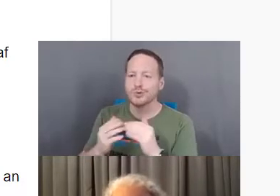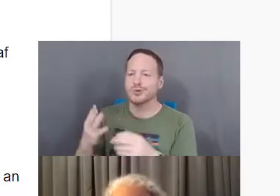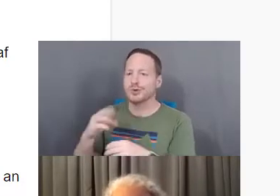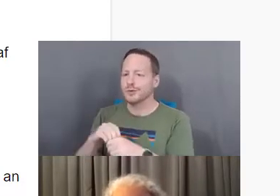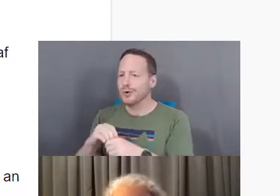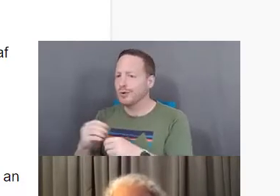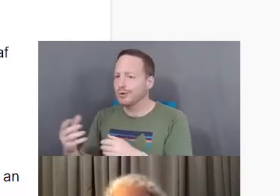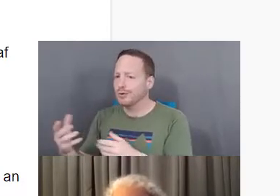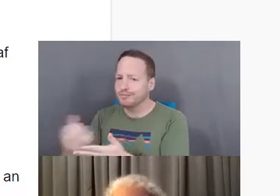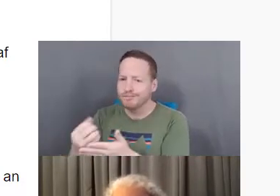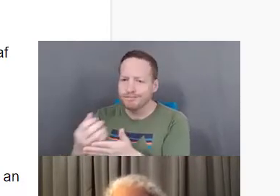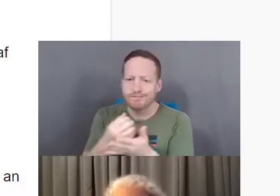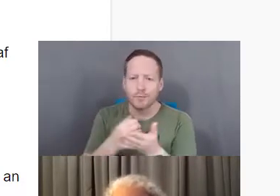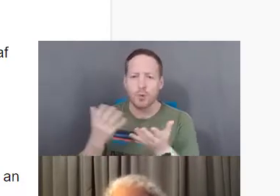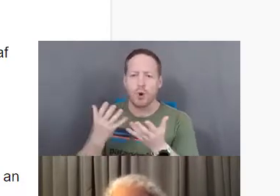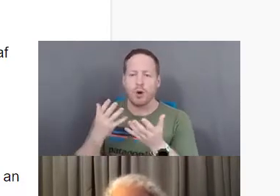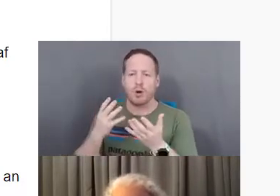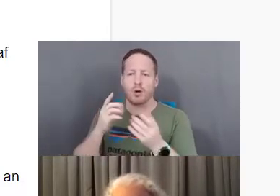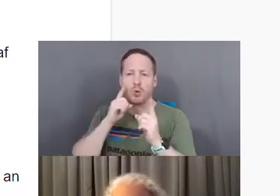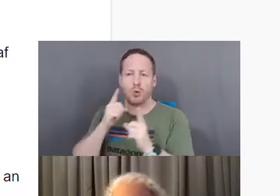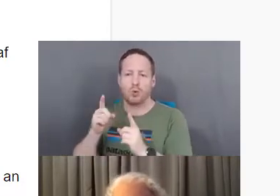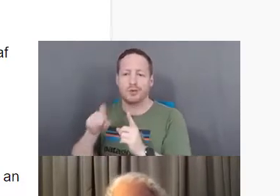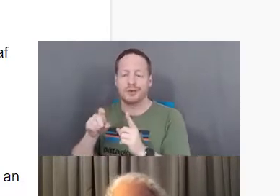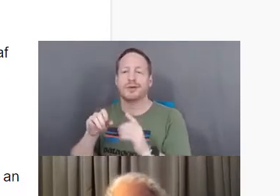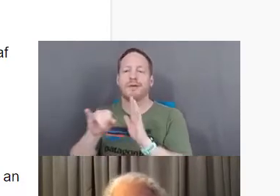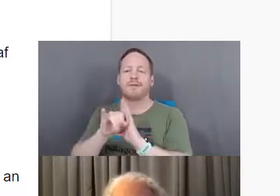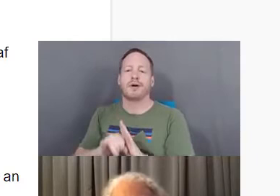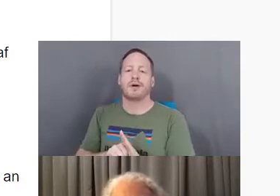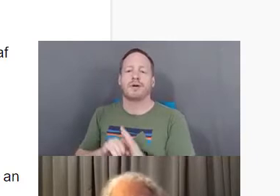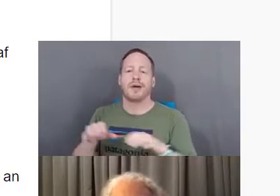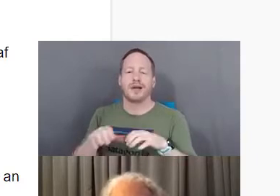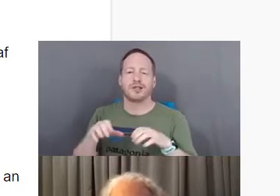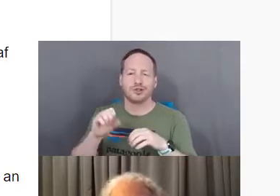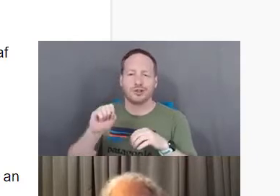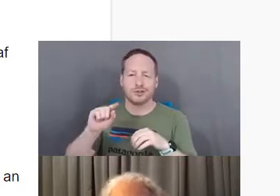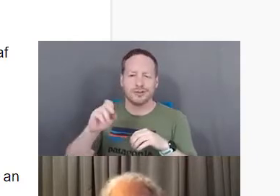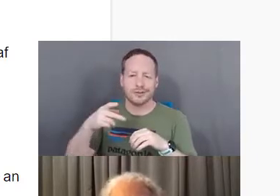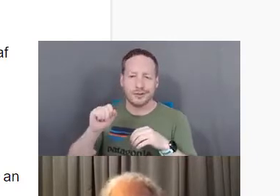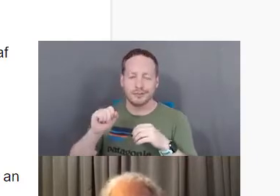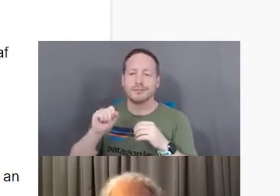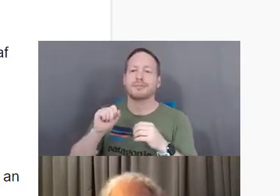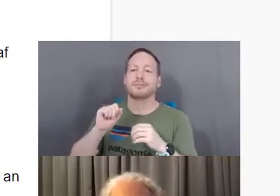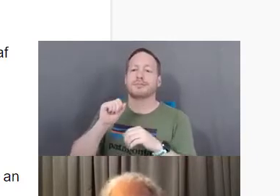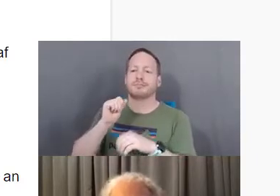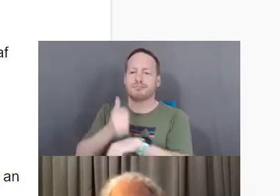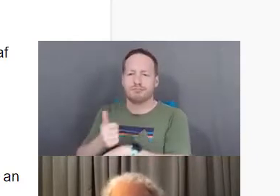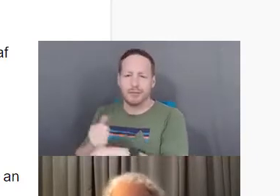say, community members, get some ideas from them to identify action